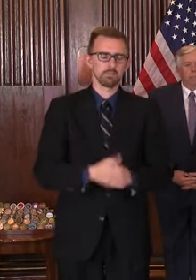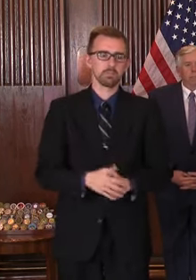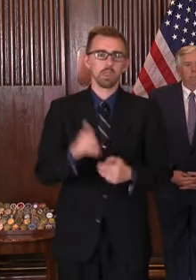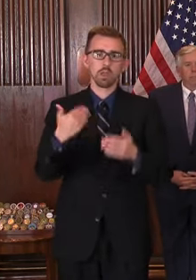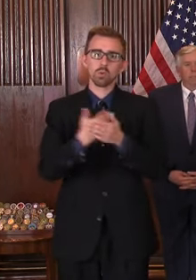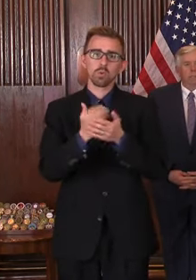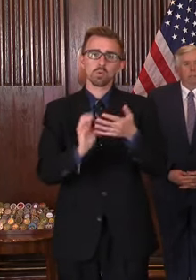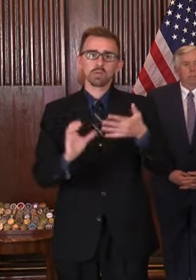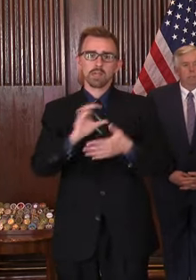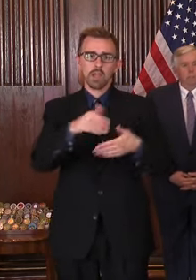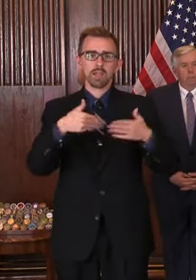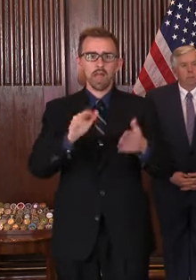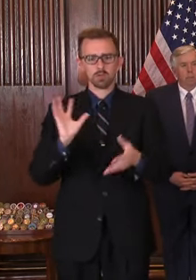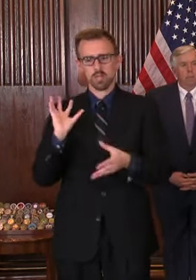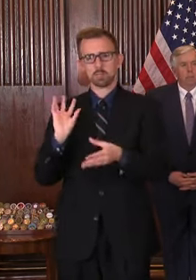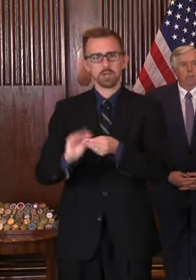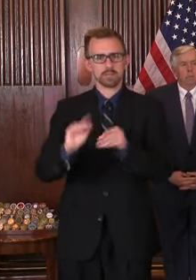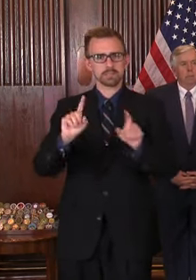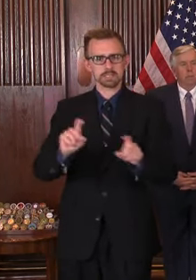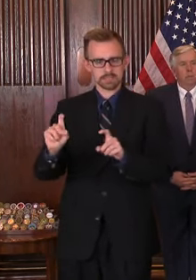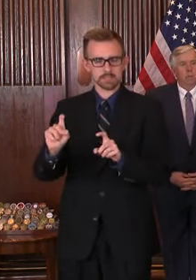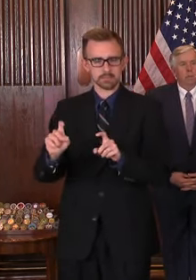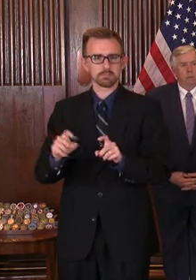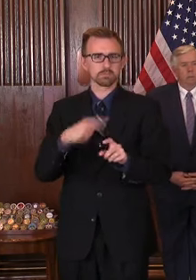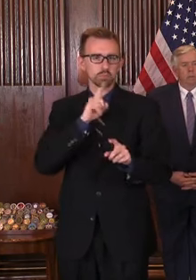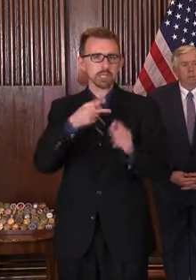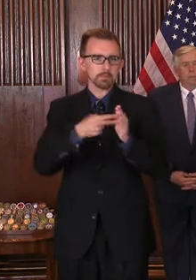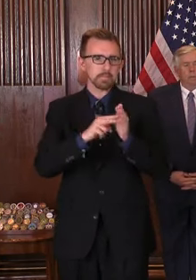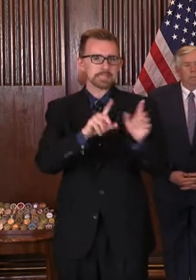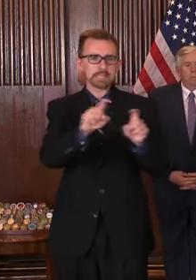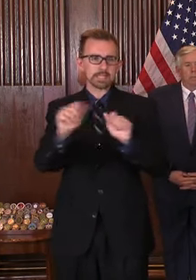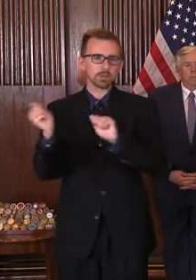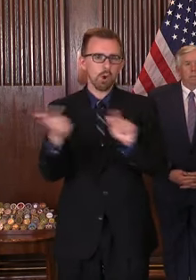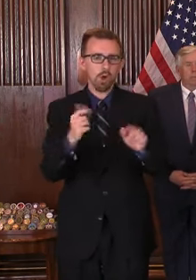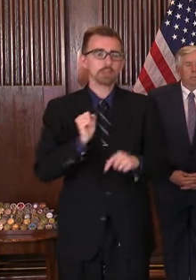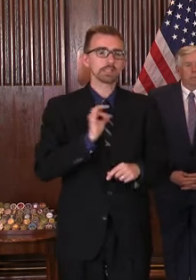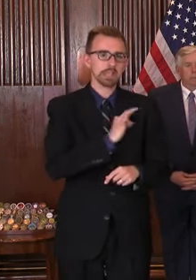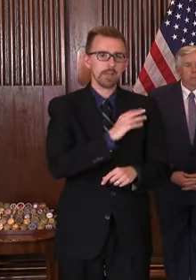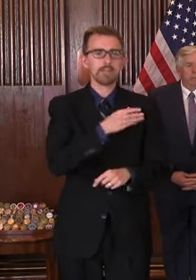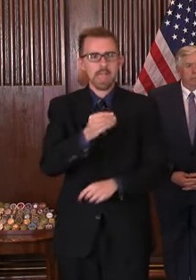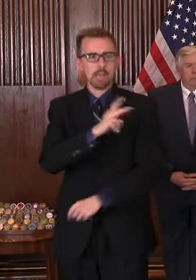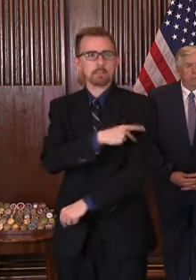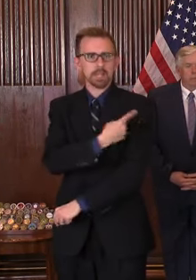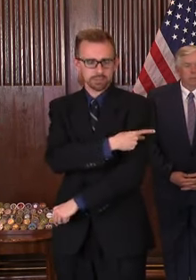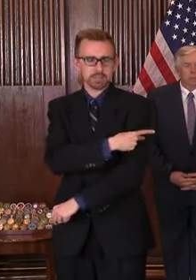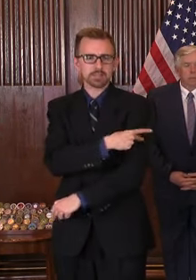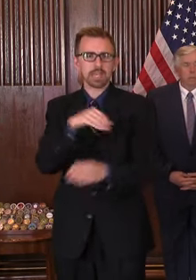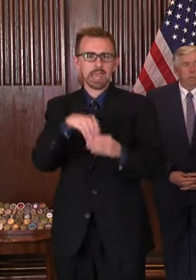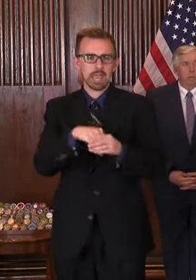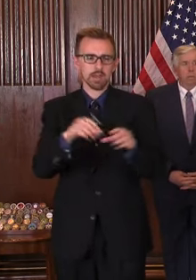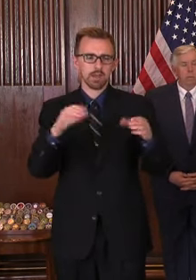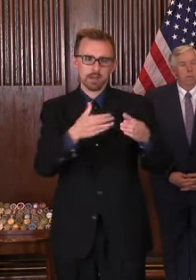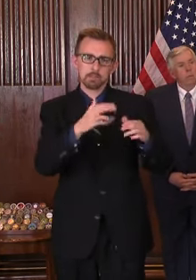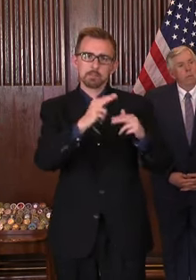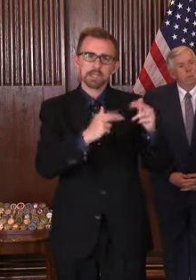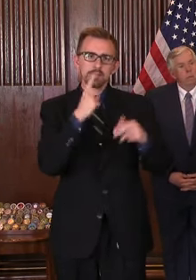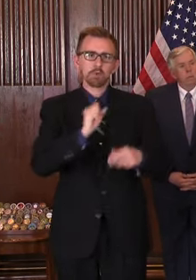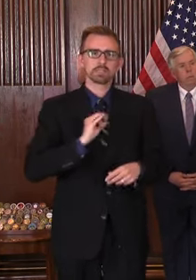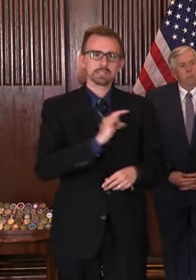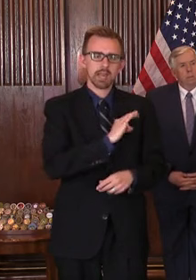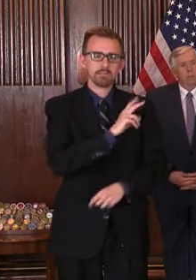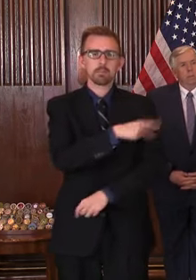allows us to do comprehensive testing, in other words, testing everyone, staff and patients, in congregate facilities for both staff, the